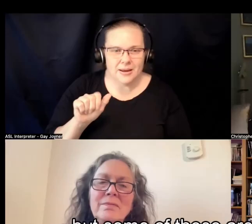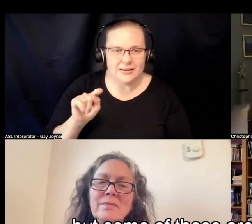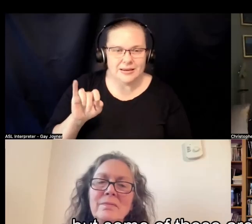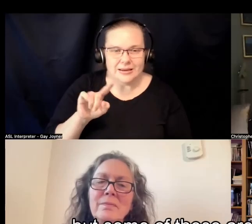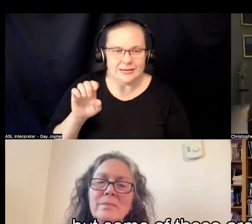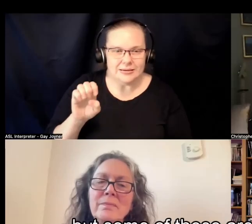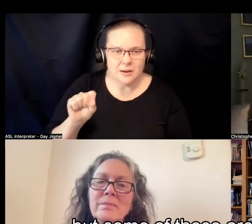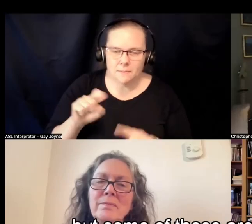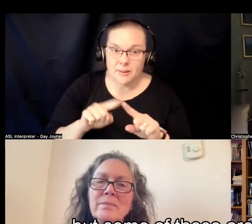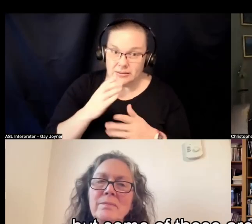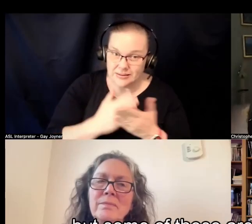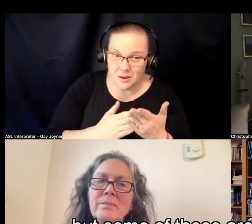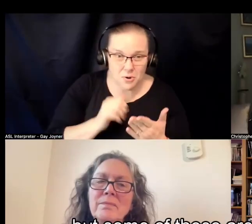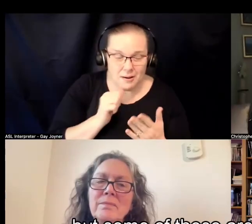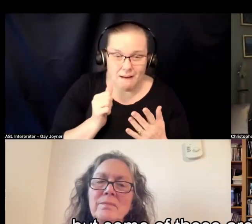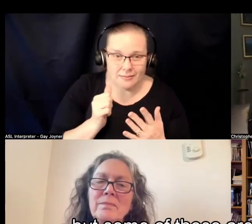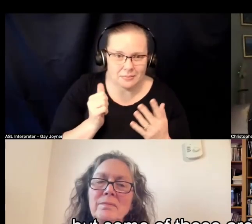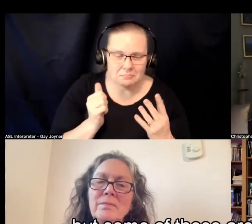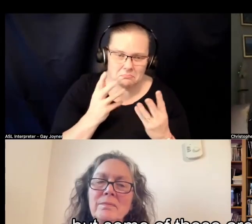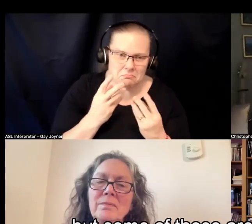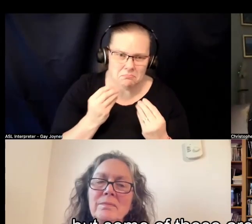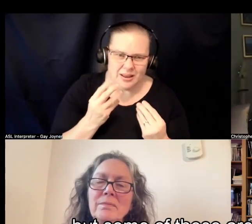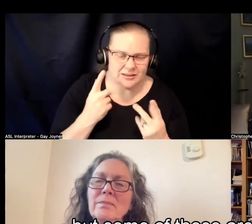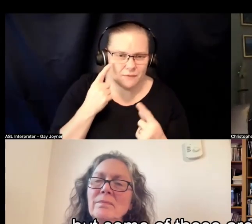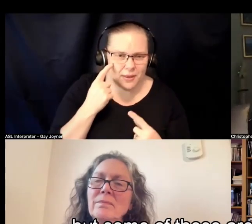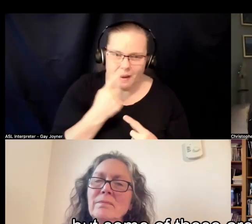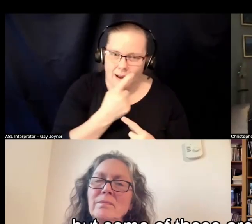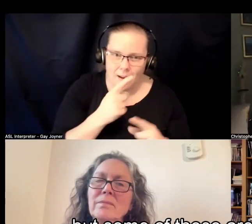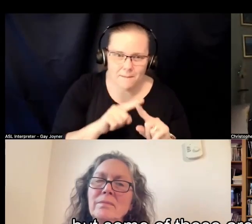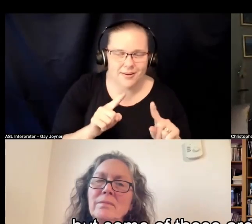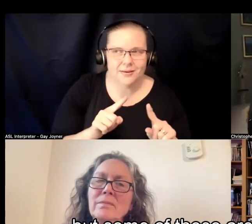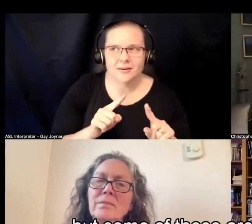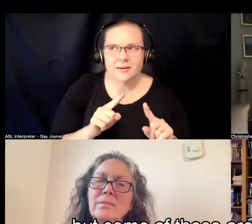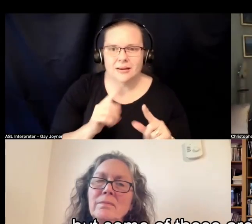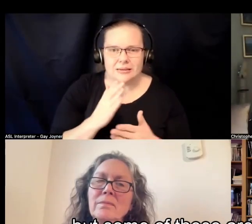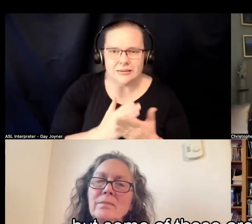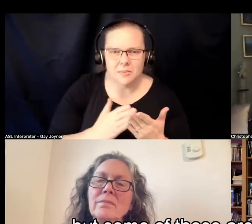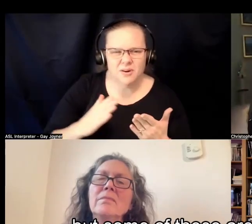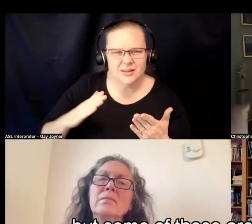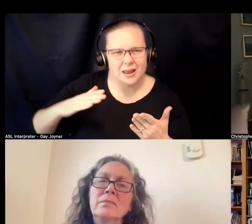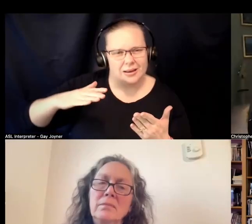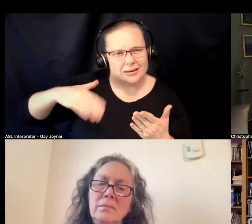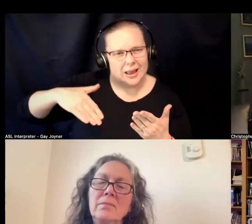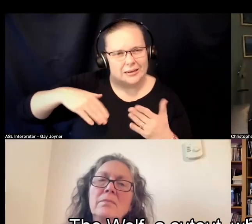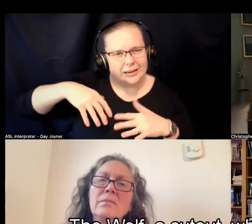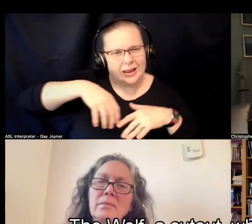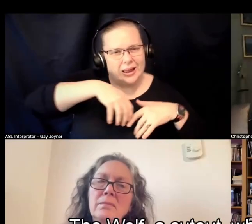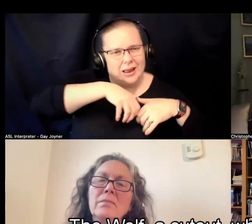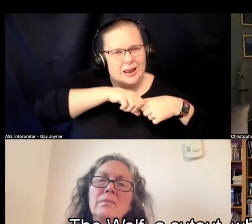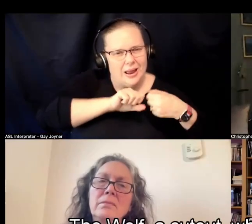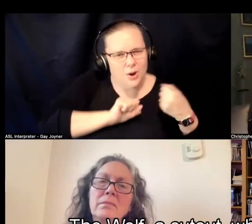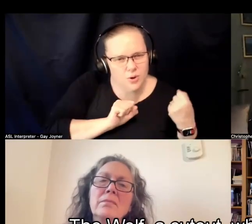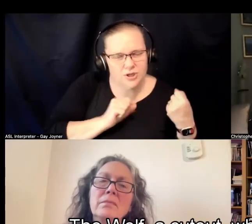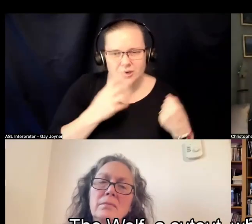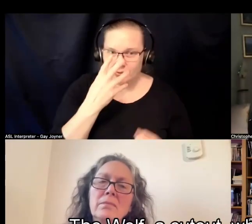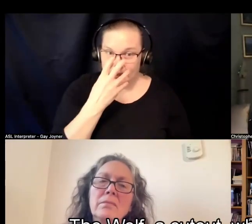to the eye, but some of these are there's a sense of latent anguish in them. Or he did one called The Wolf, a